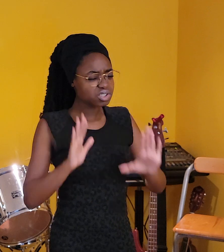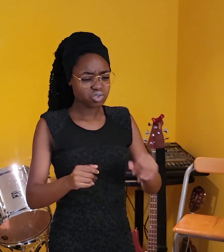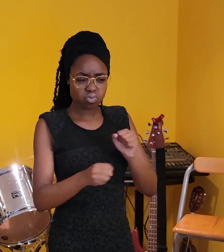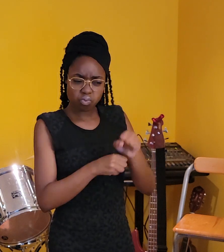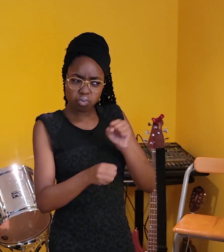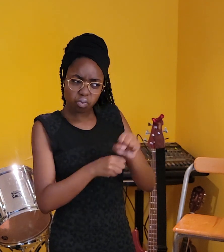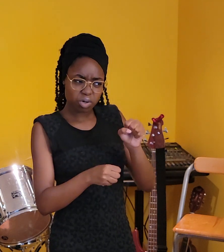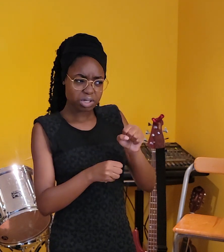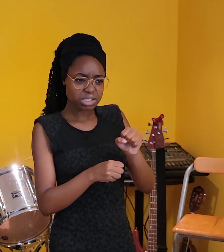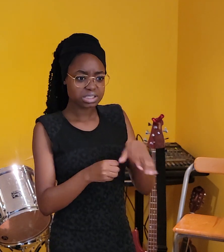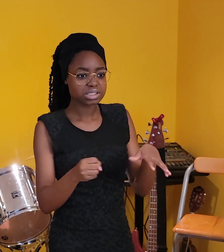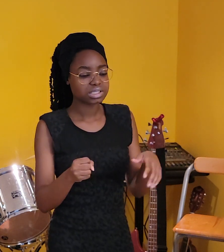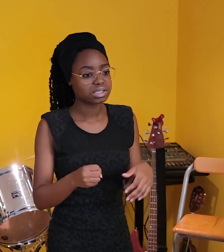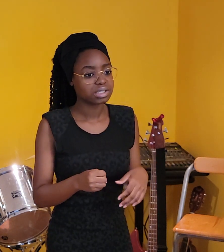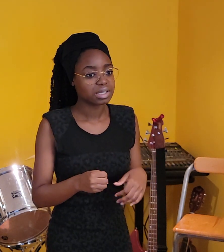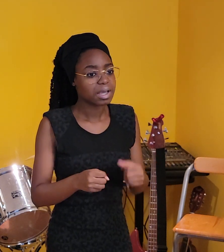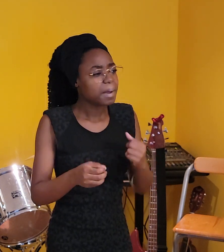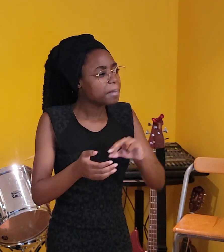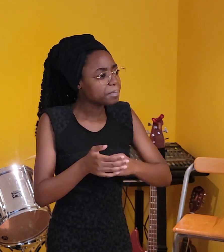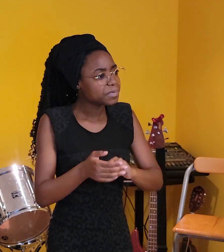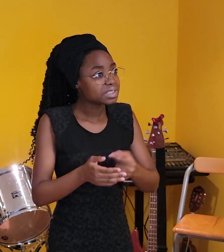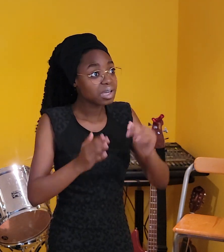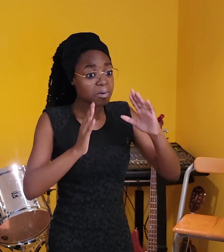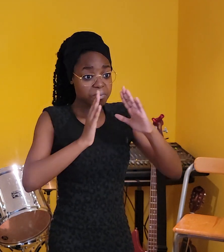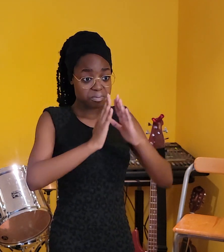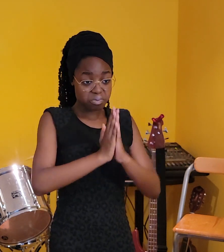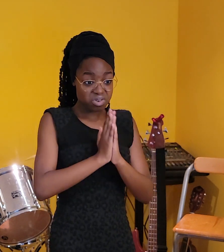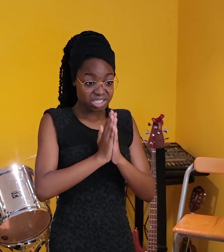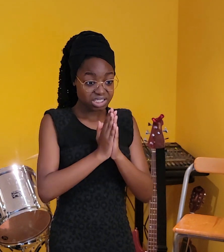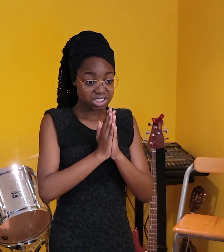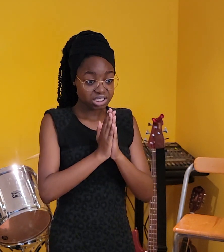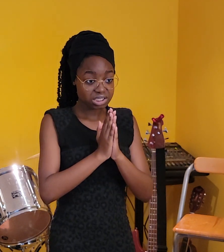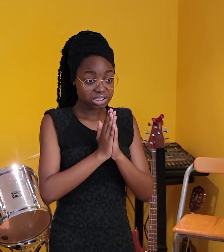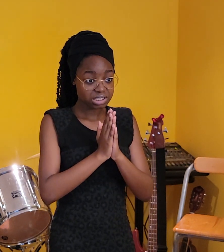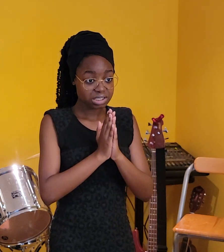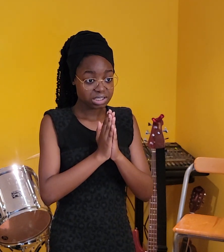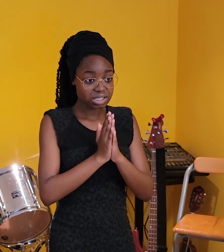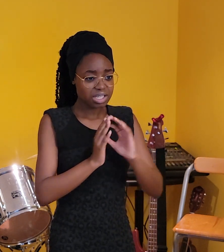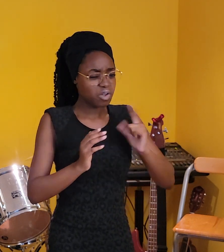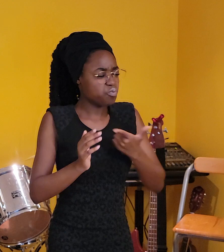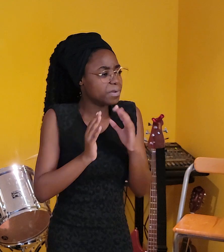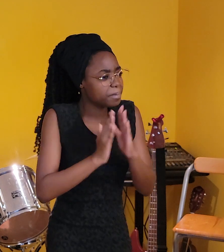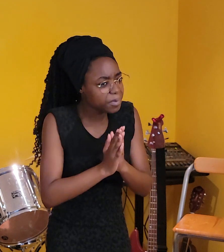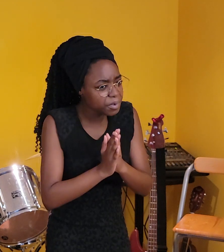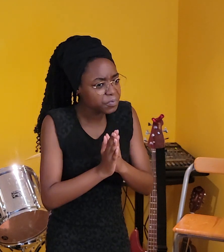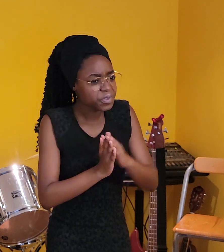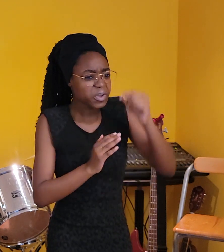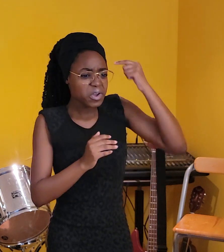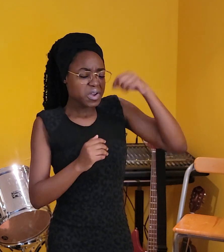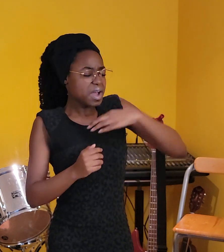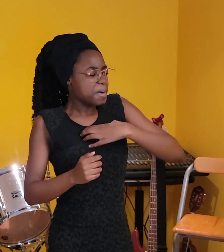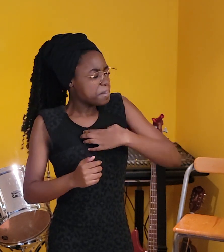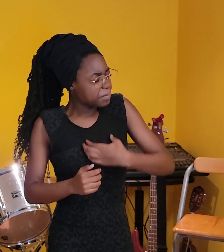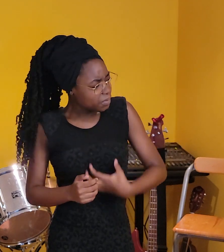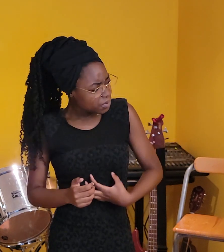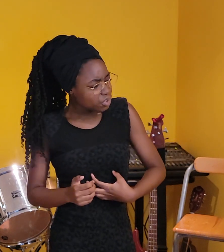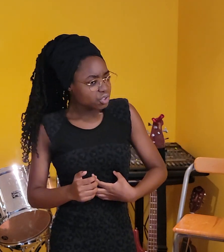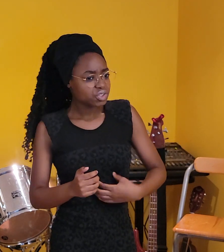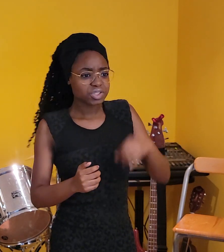prayers prayed with a passion for the glory of Jesus and God the Father will truly be in the